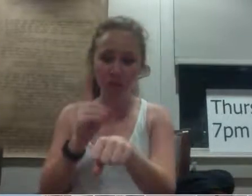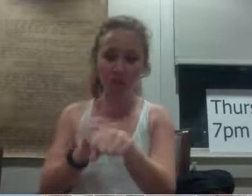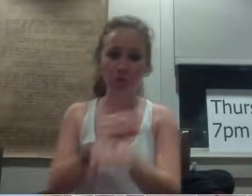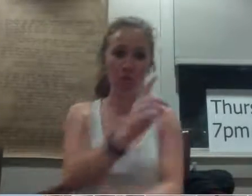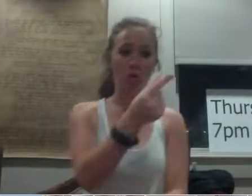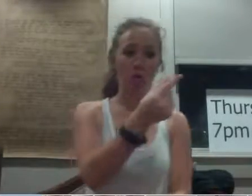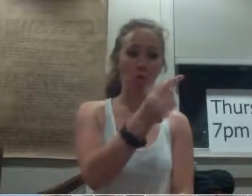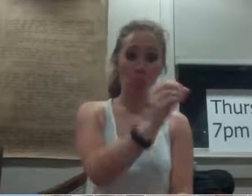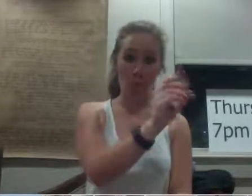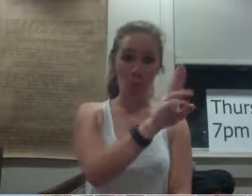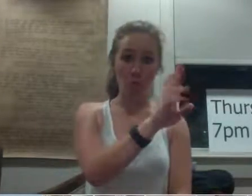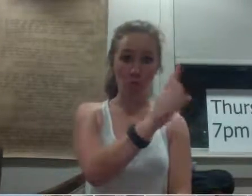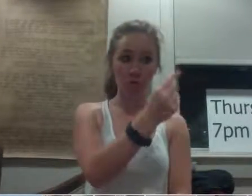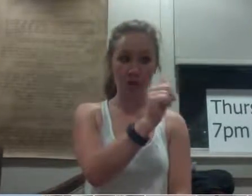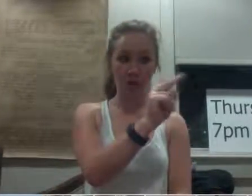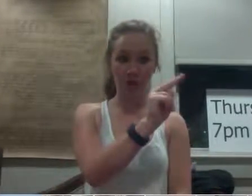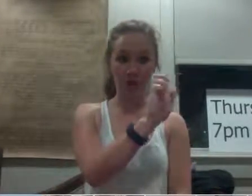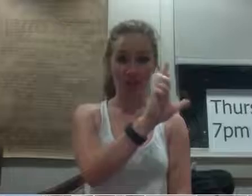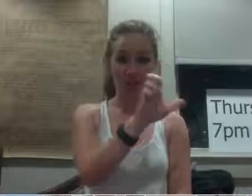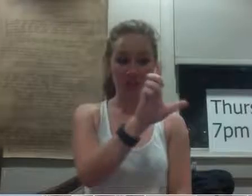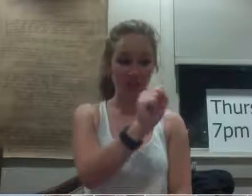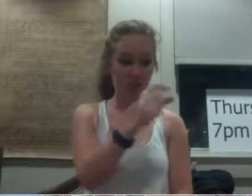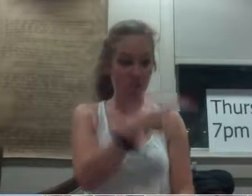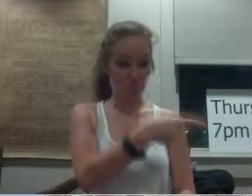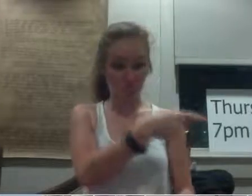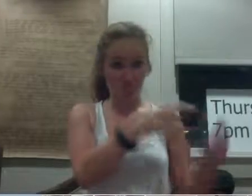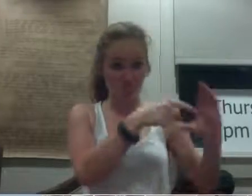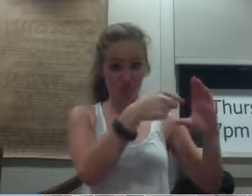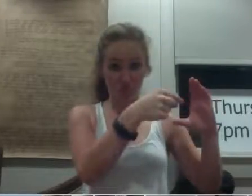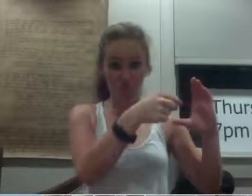different duties. This is like the organelles in a cell.